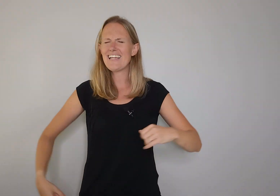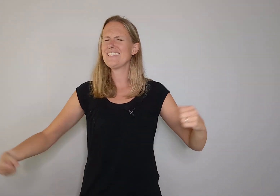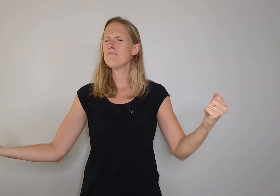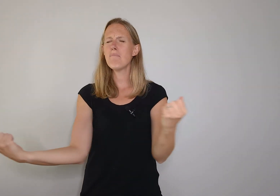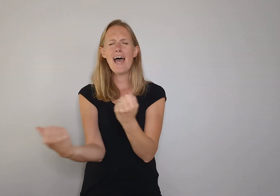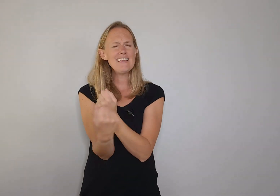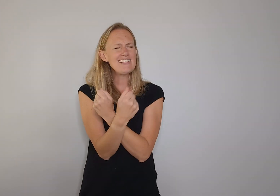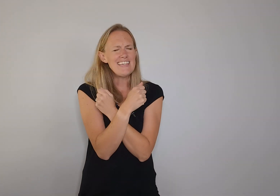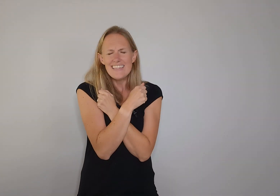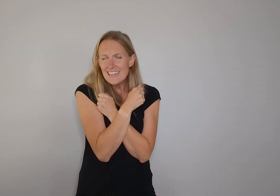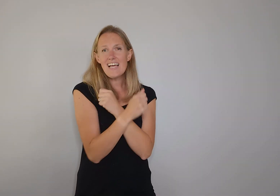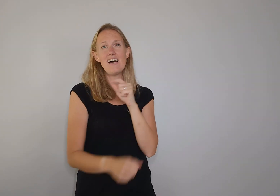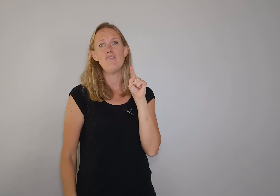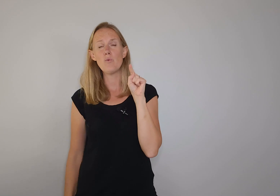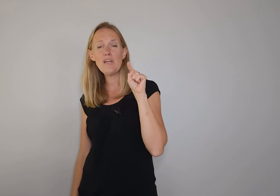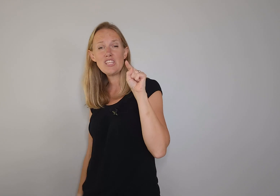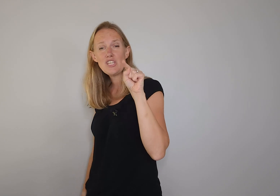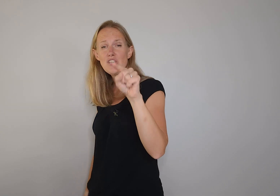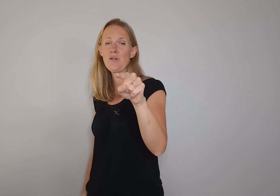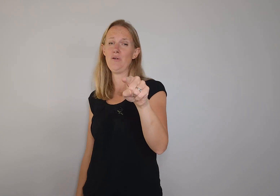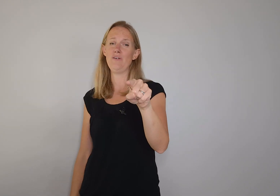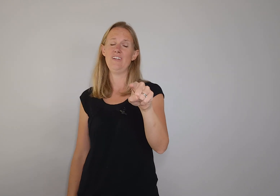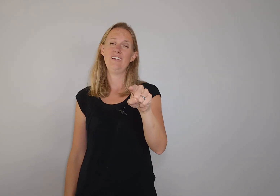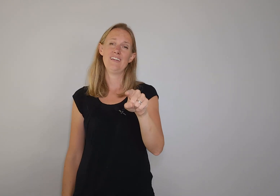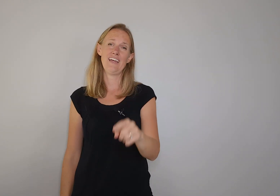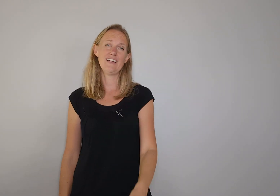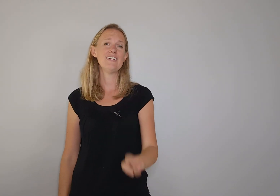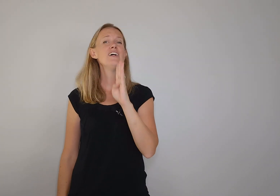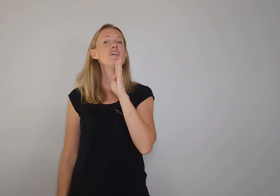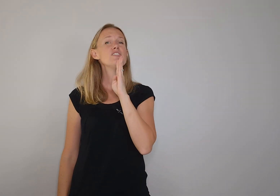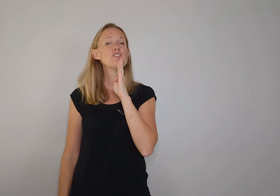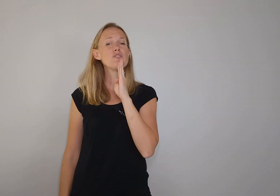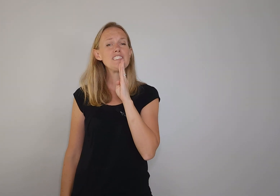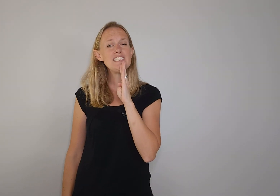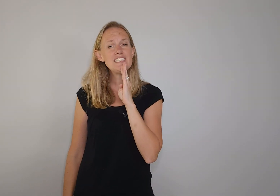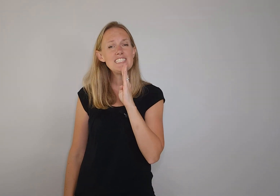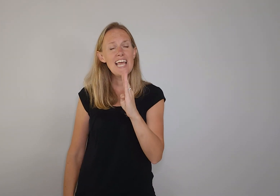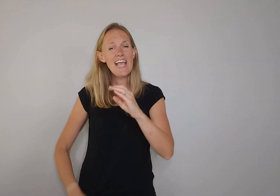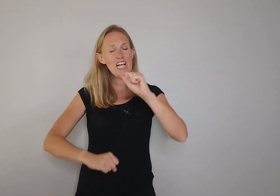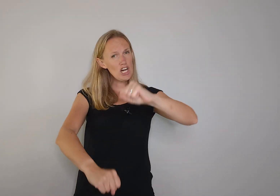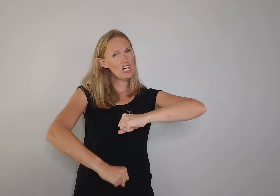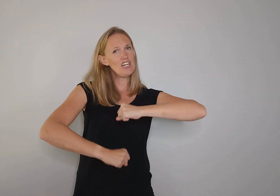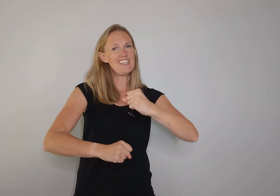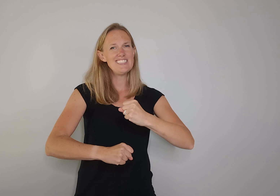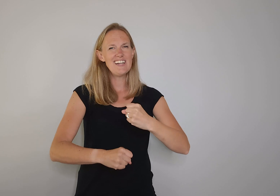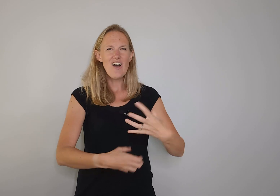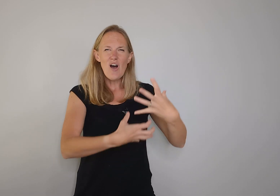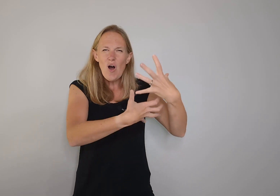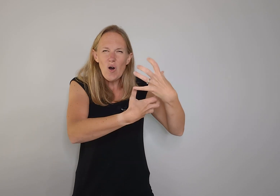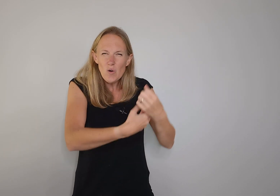is madly in love with you. Okay? So take courage,